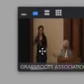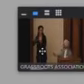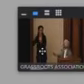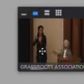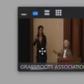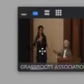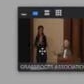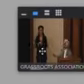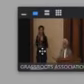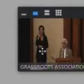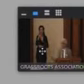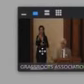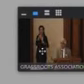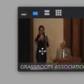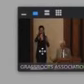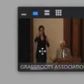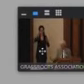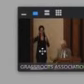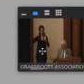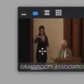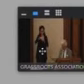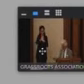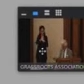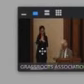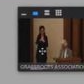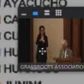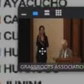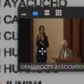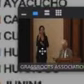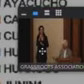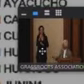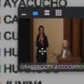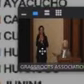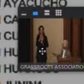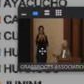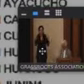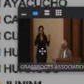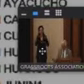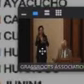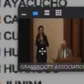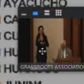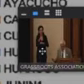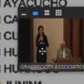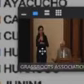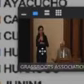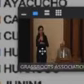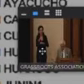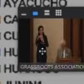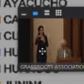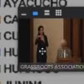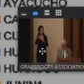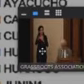pronounced inverse to the time of the wave. The reason was the Plan Taita, which